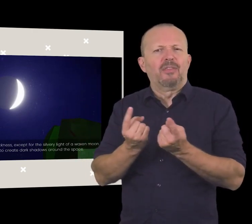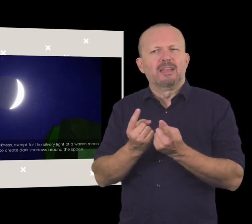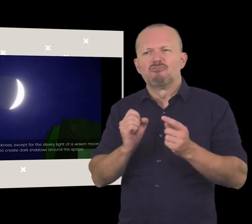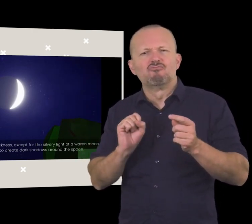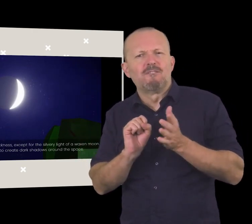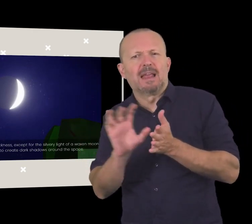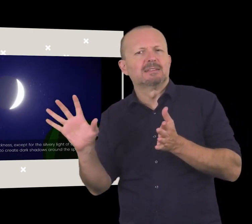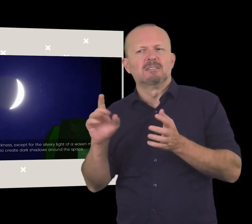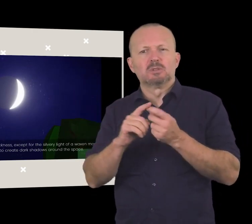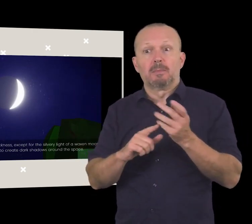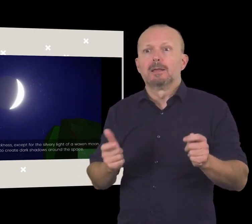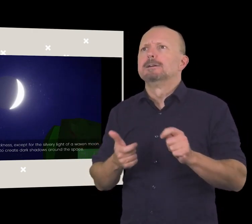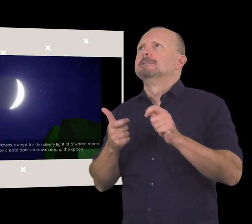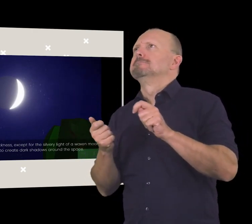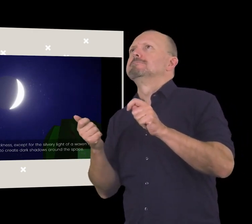explore the light.